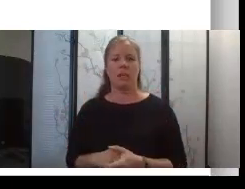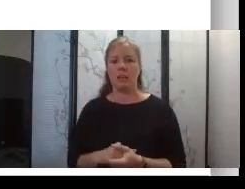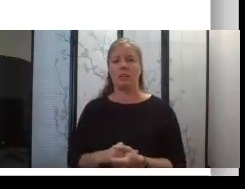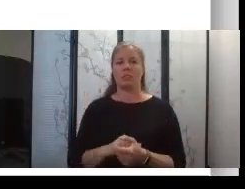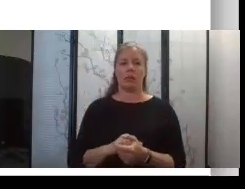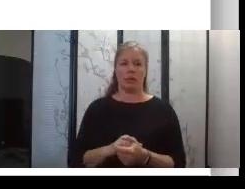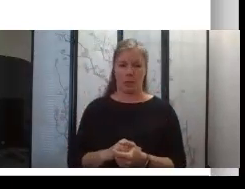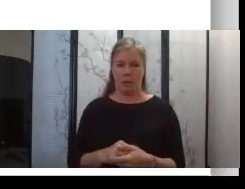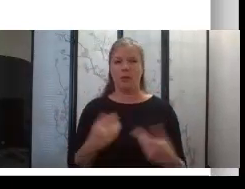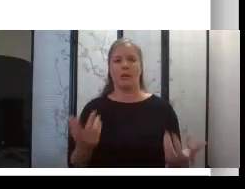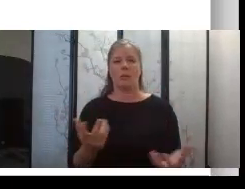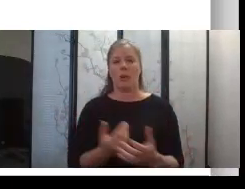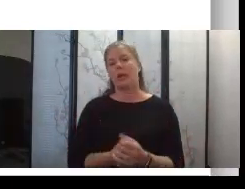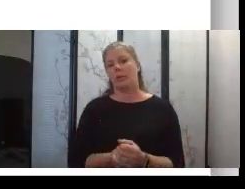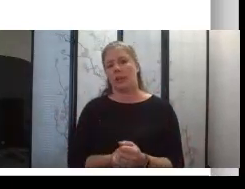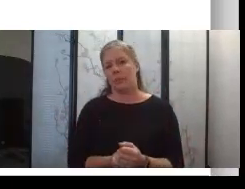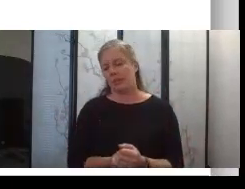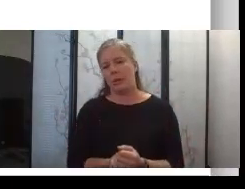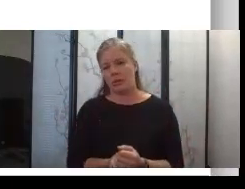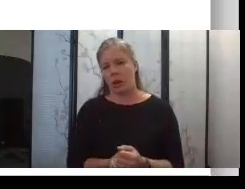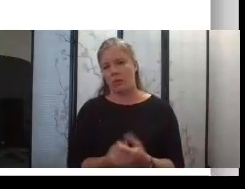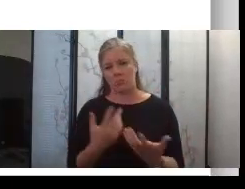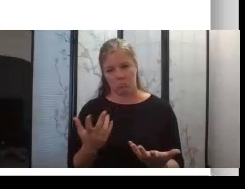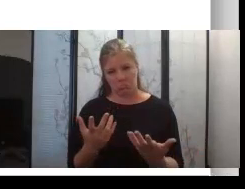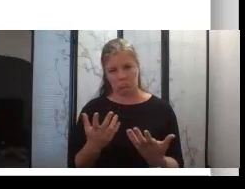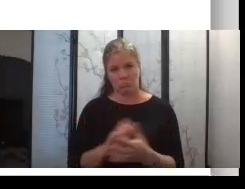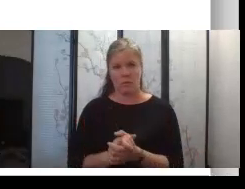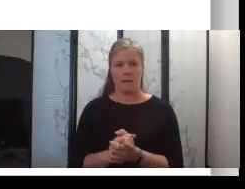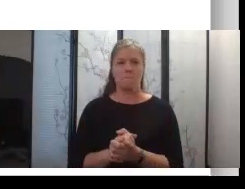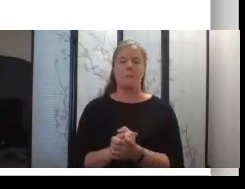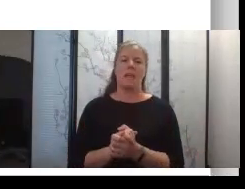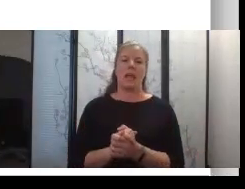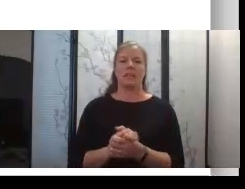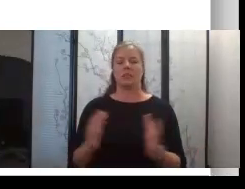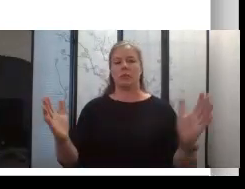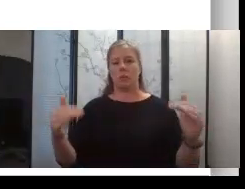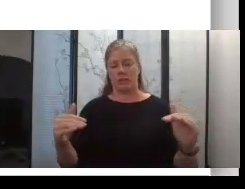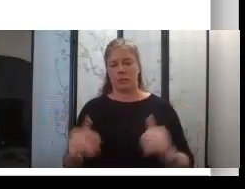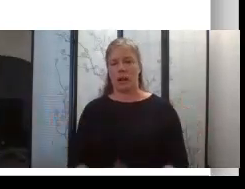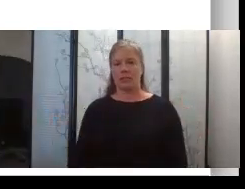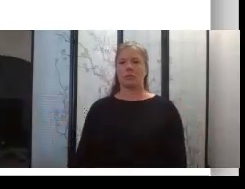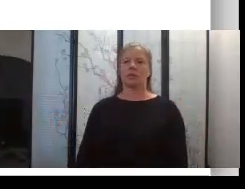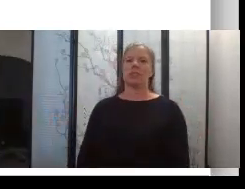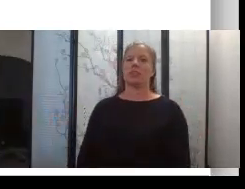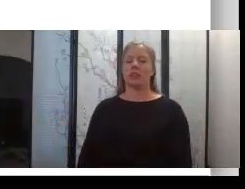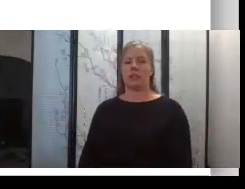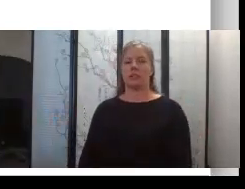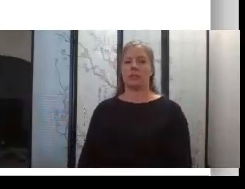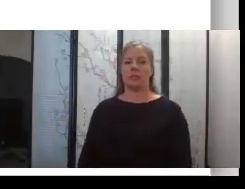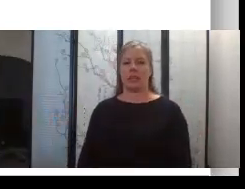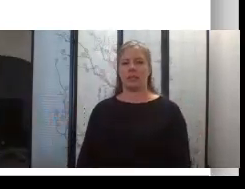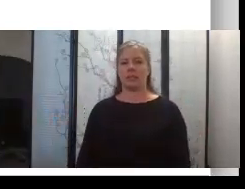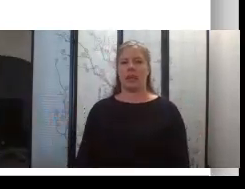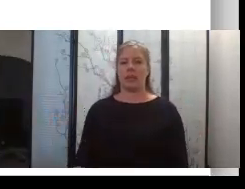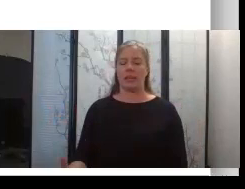So in English, that would be, Paul can play baseball tomorrow. And then so if you wanted to practice with this, you can look at a